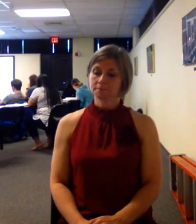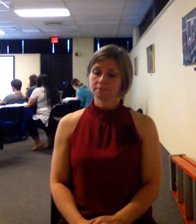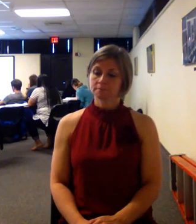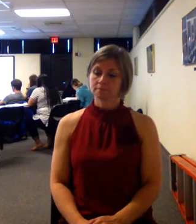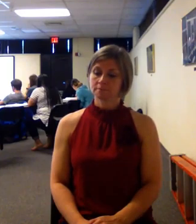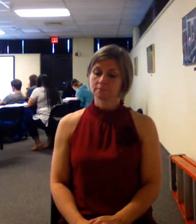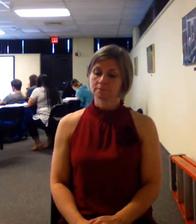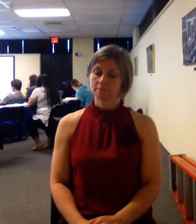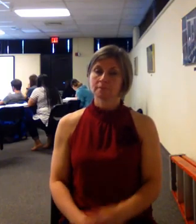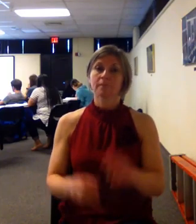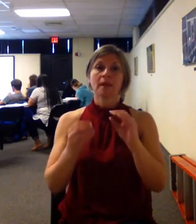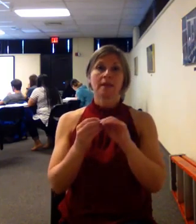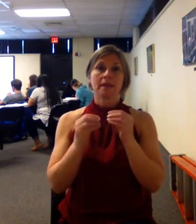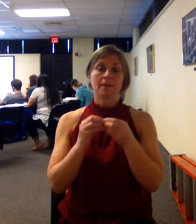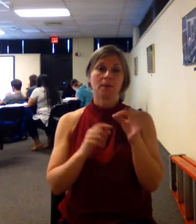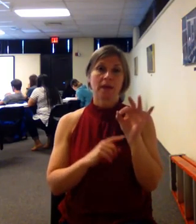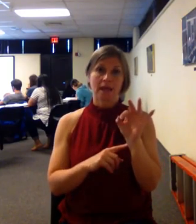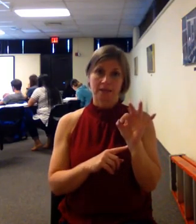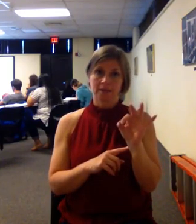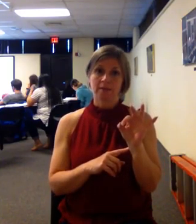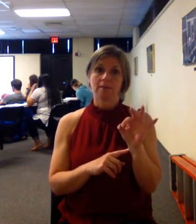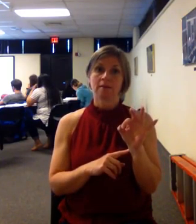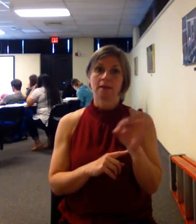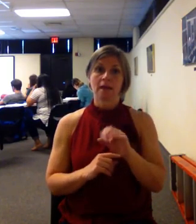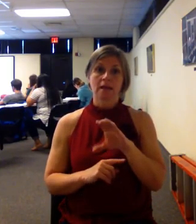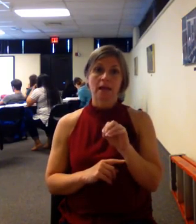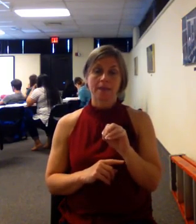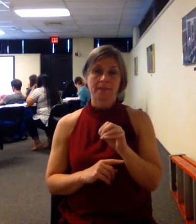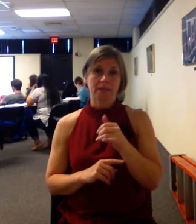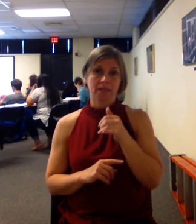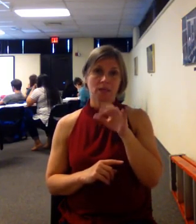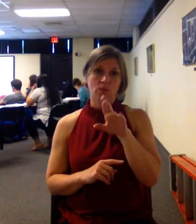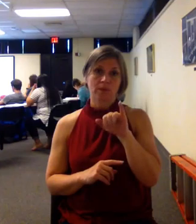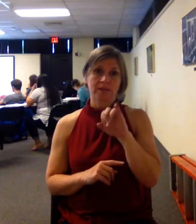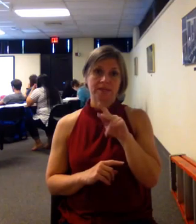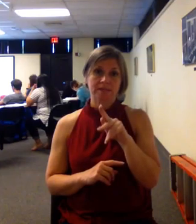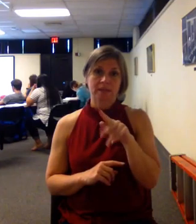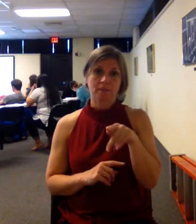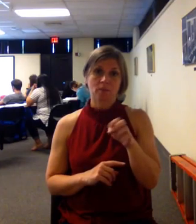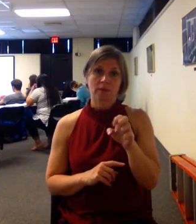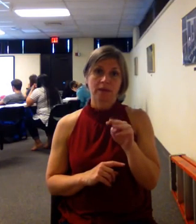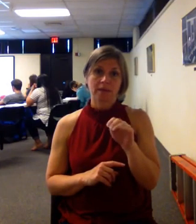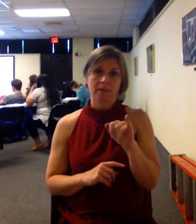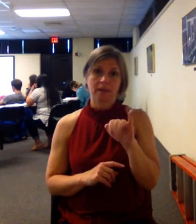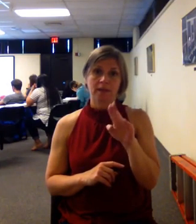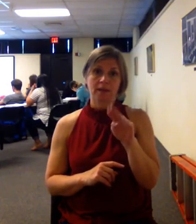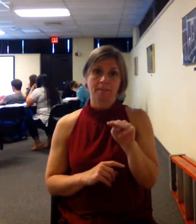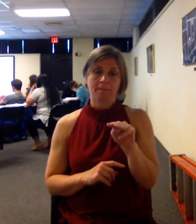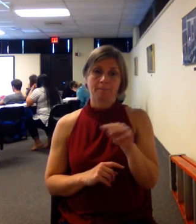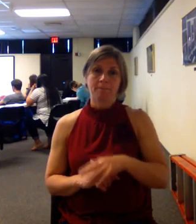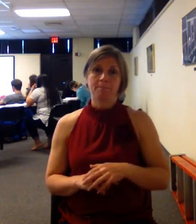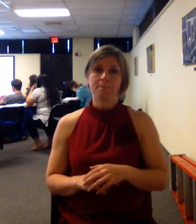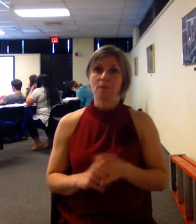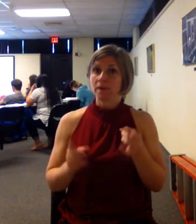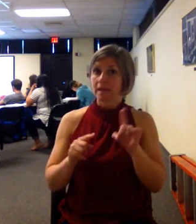For problem number 9, company risk premium. So what's happening here is, once again,